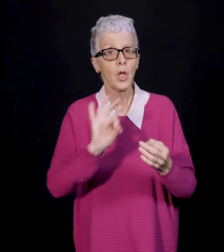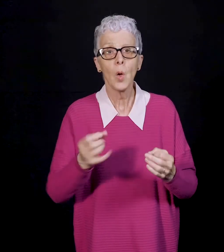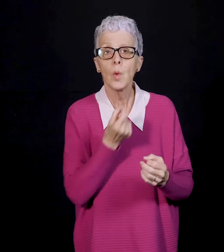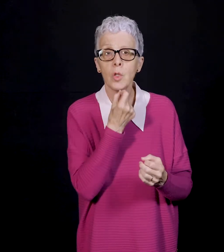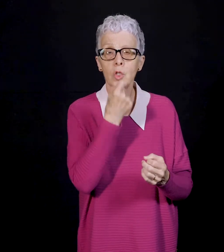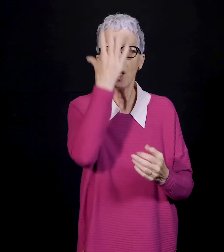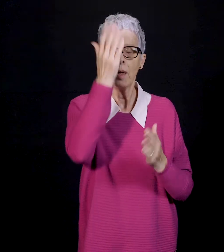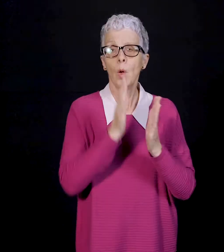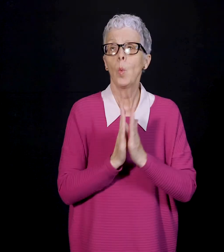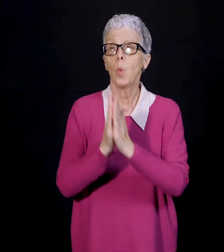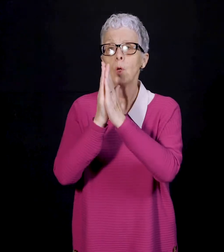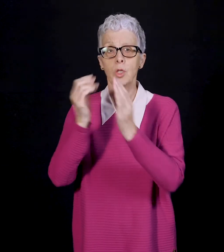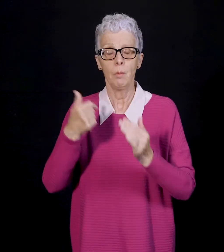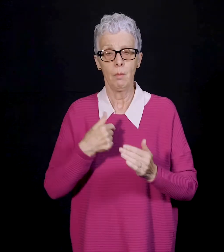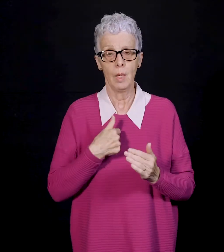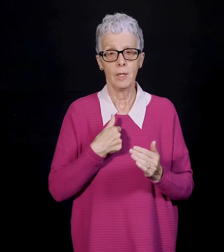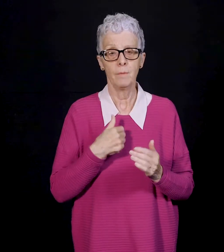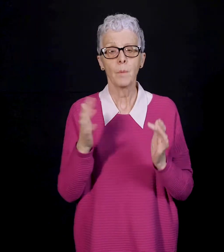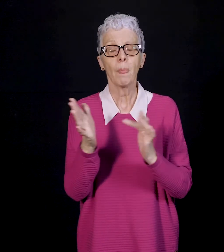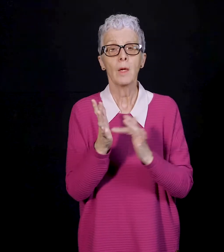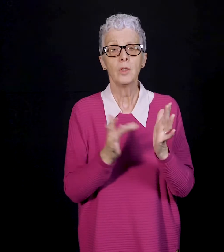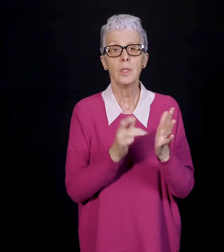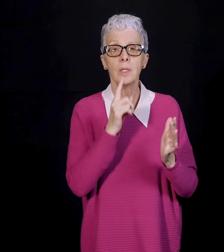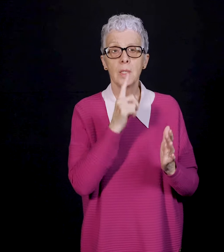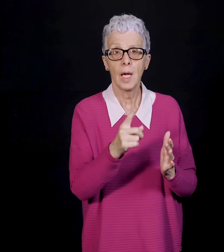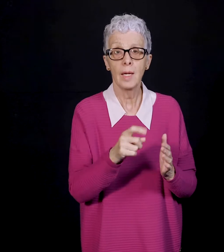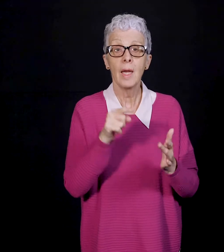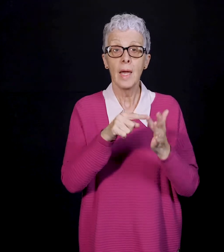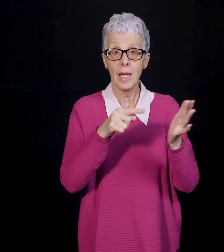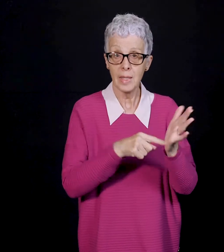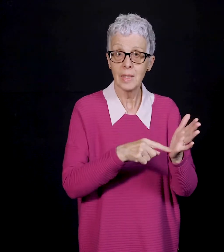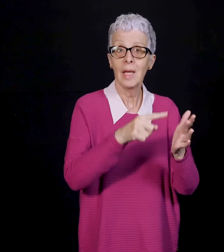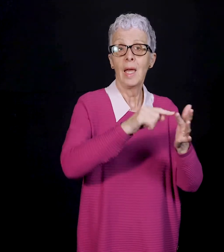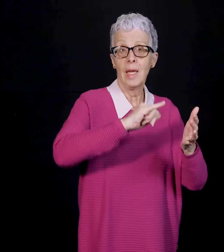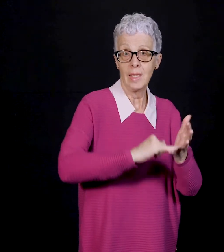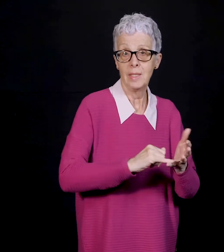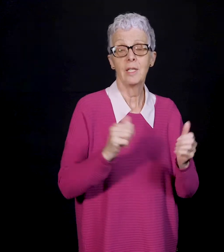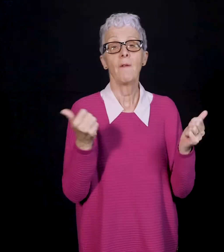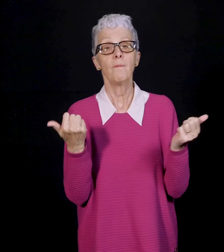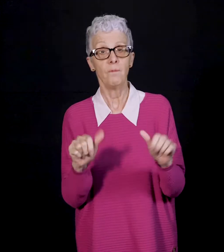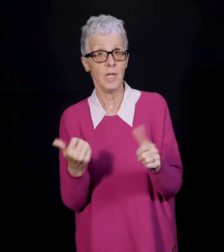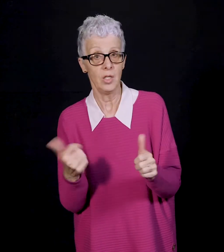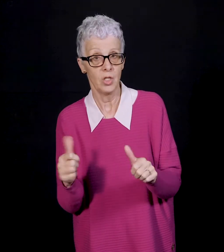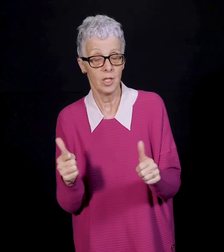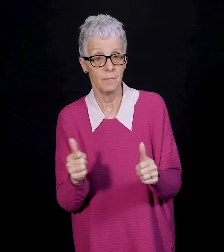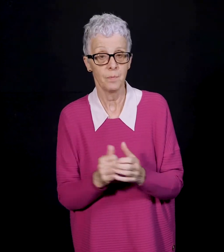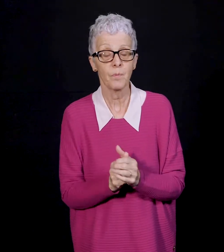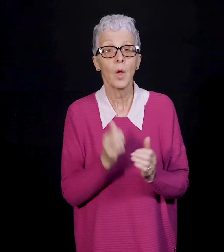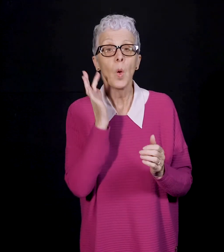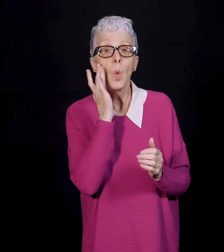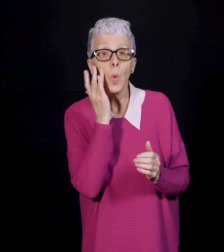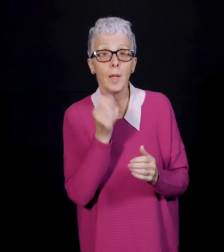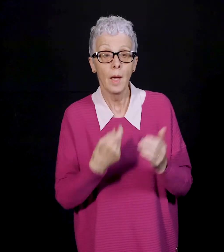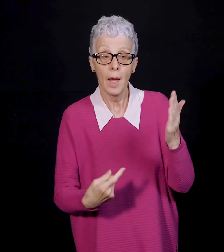and worship me. Jesus said, "It is finished." And when he did that,